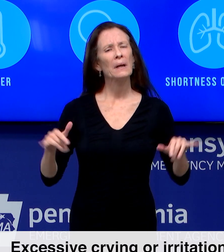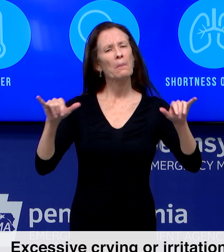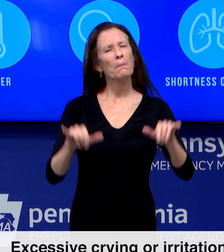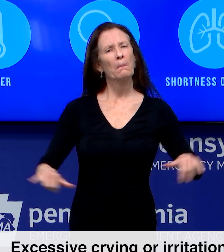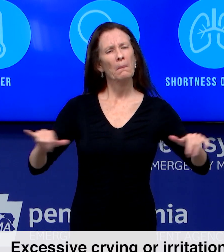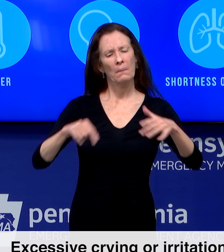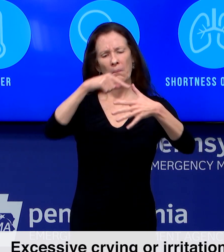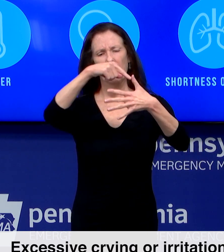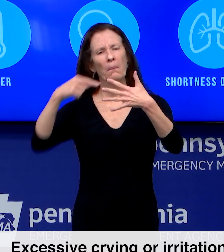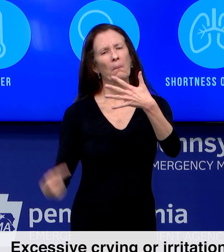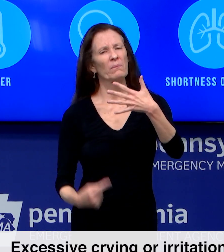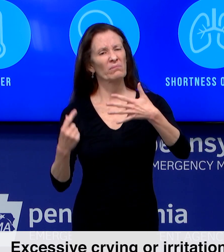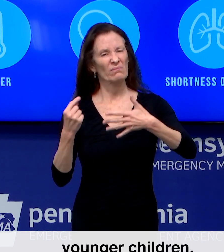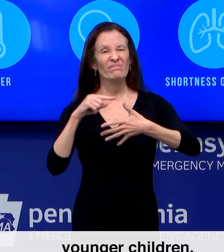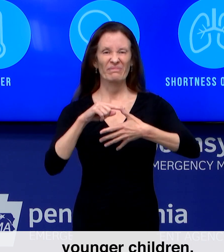excessive crying or irritation in younger children,